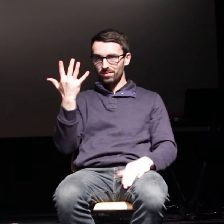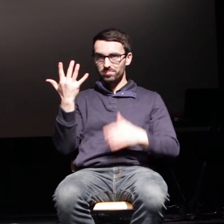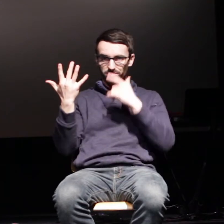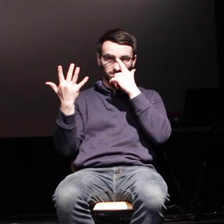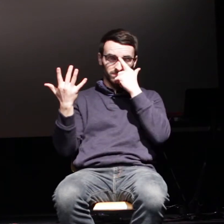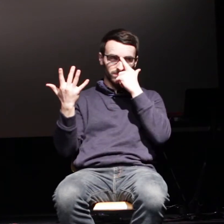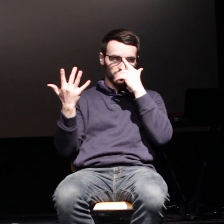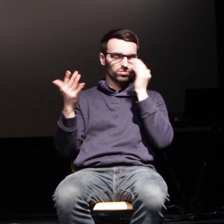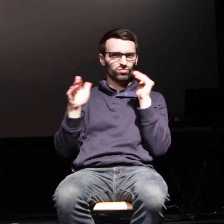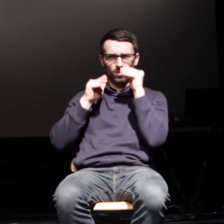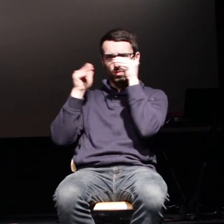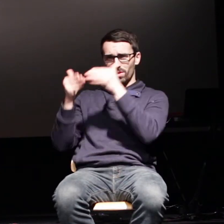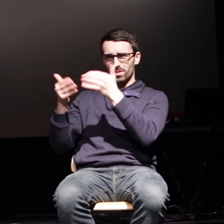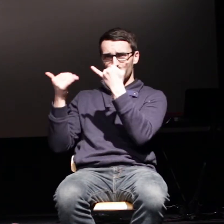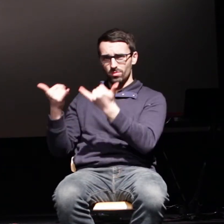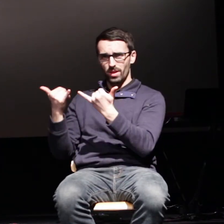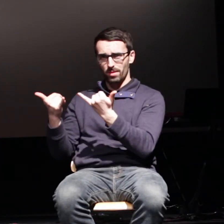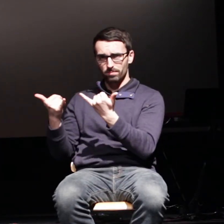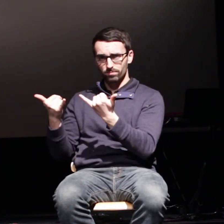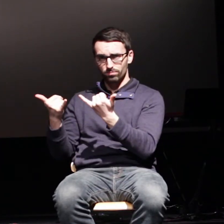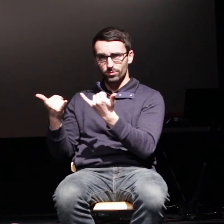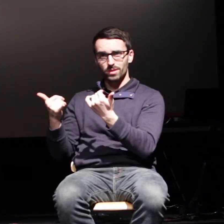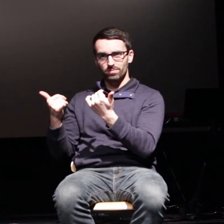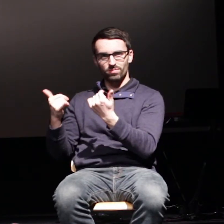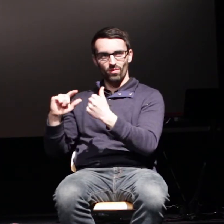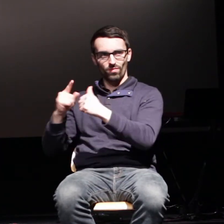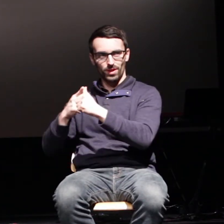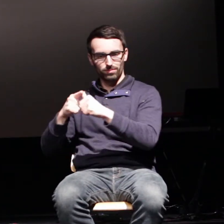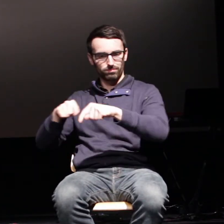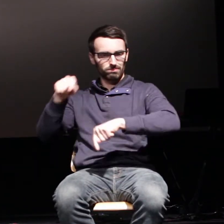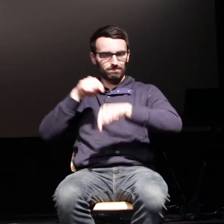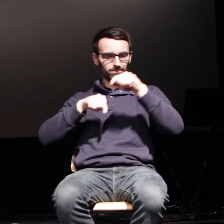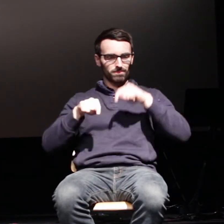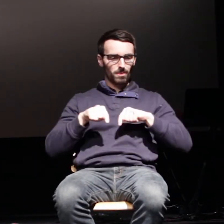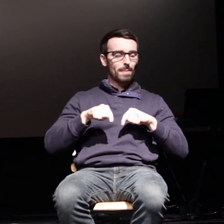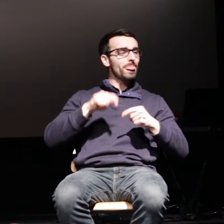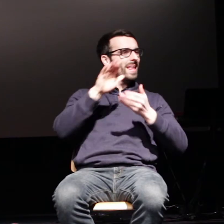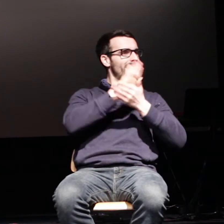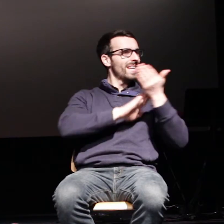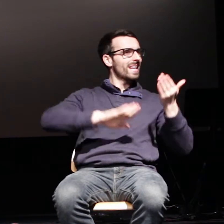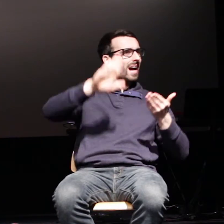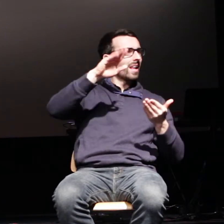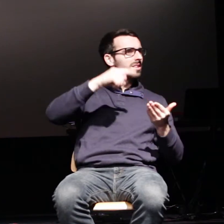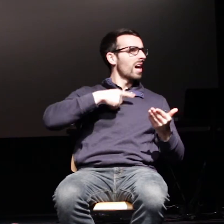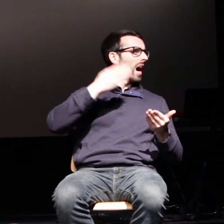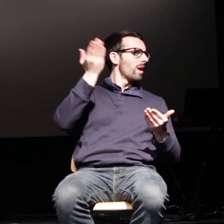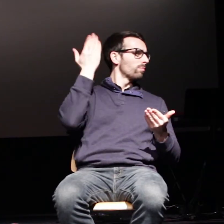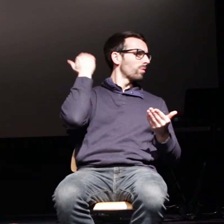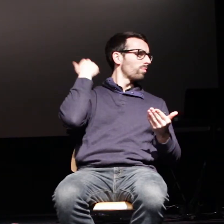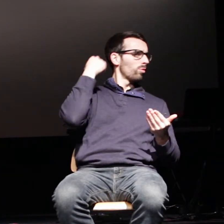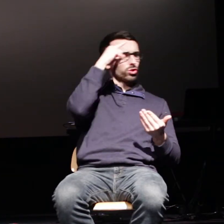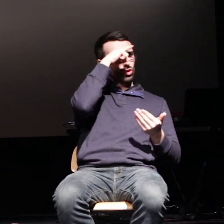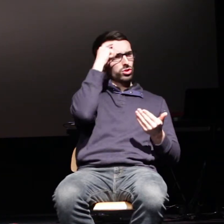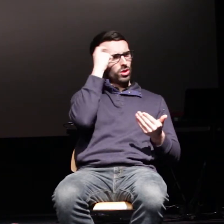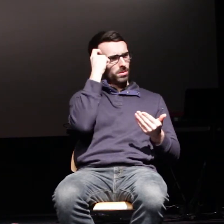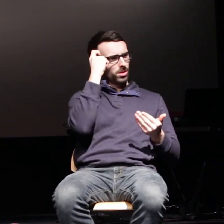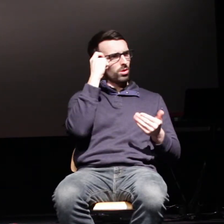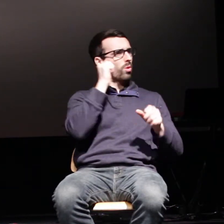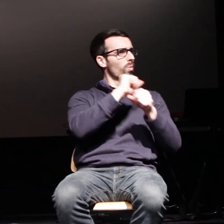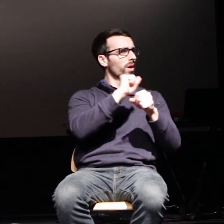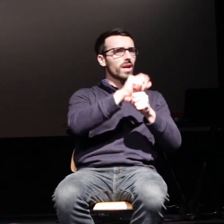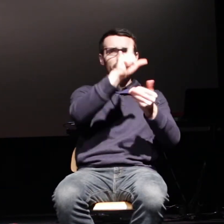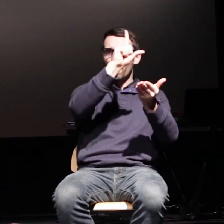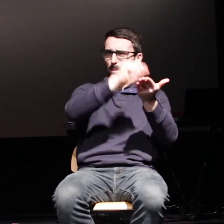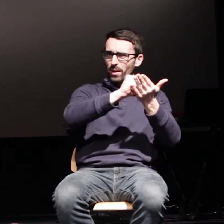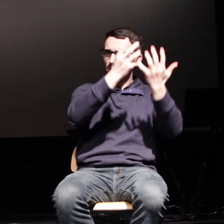today. When I was in college, I spent a summer working in a print factory in Moline, Illinois. My college roommate